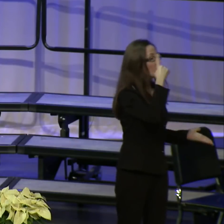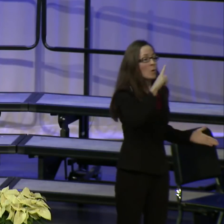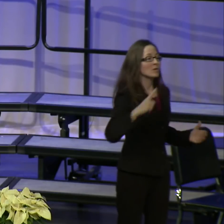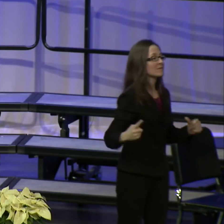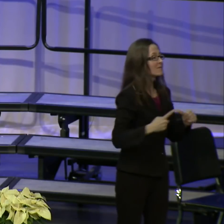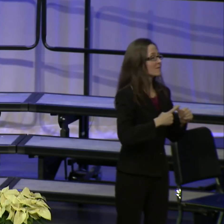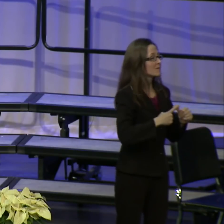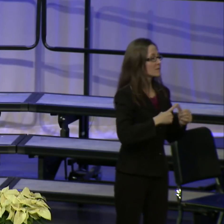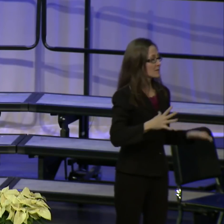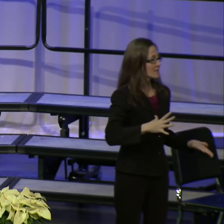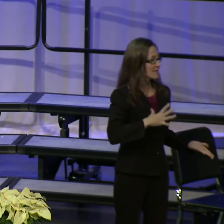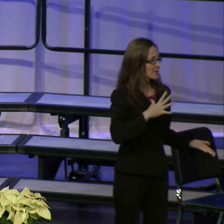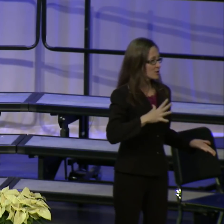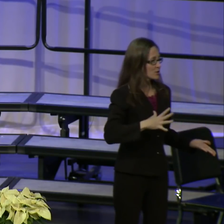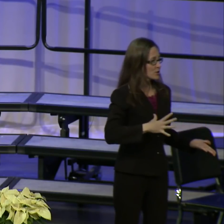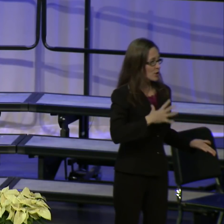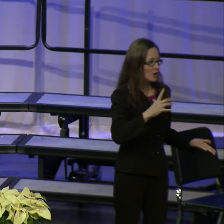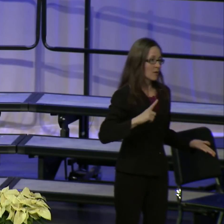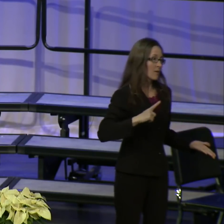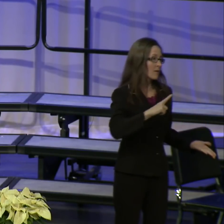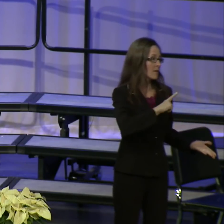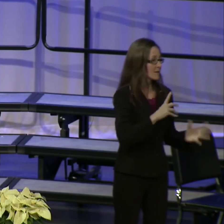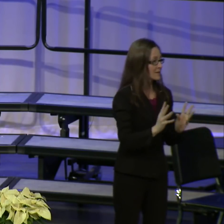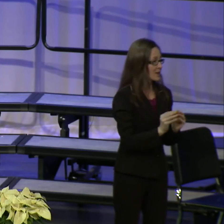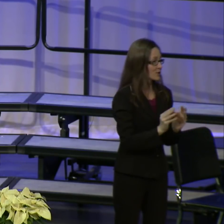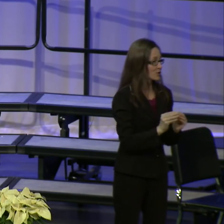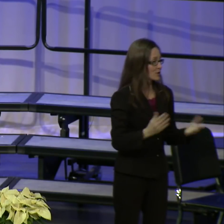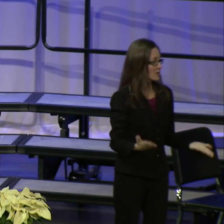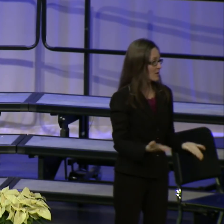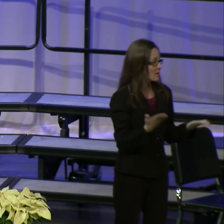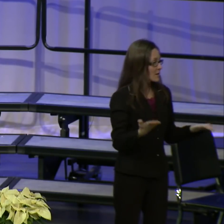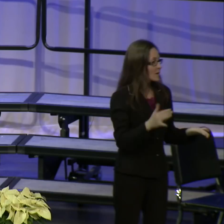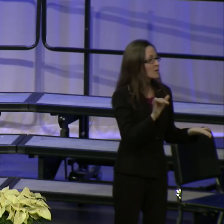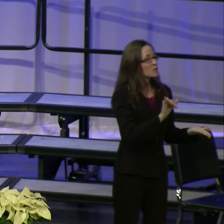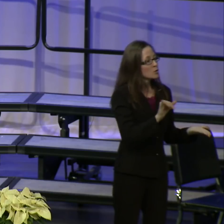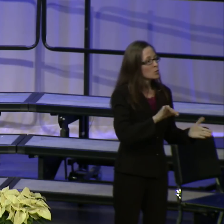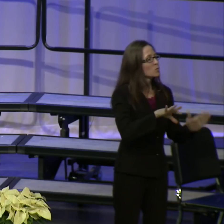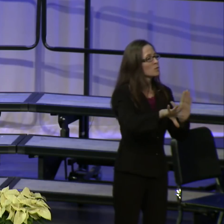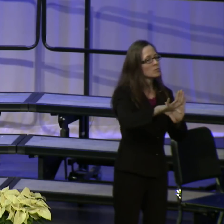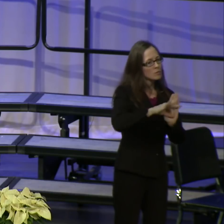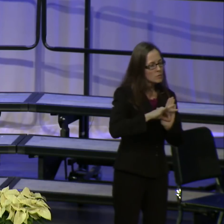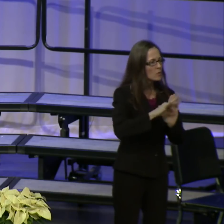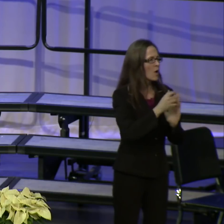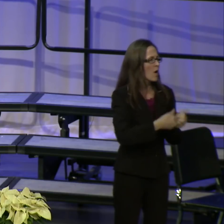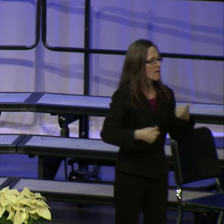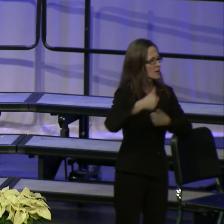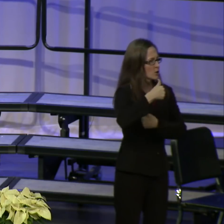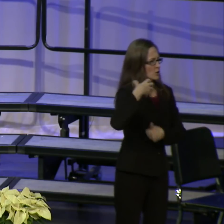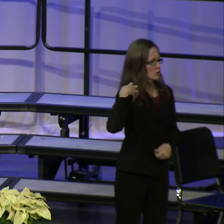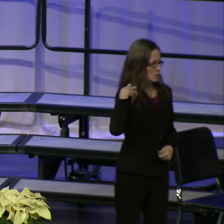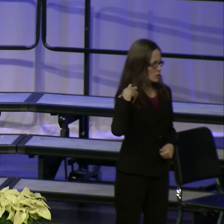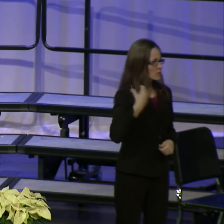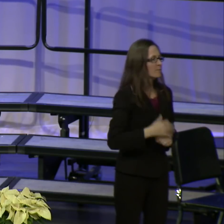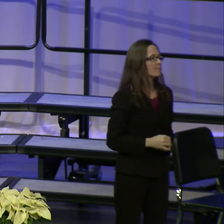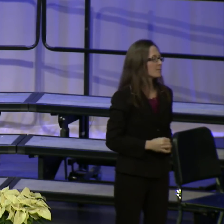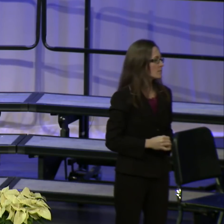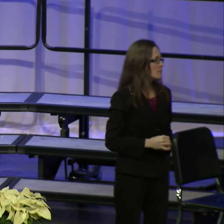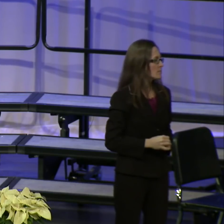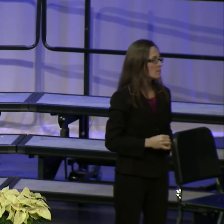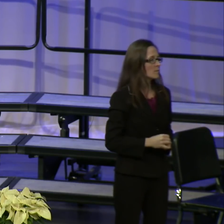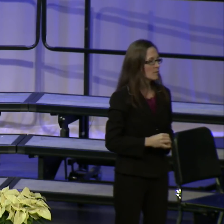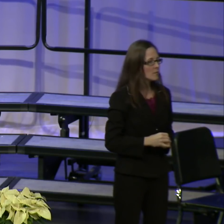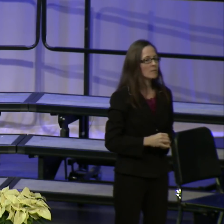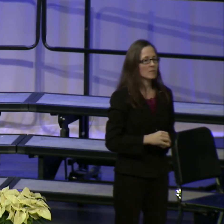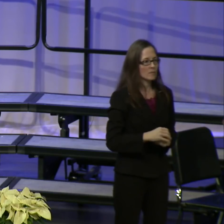official legislative session and election of officers. They will be joined by